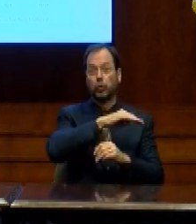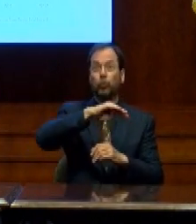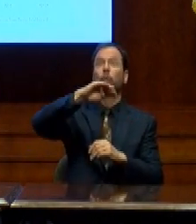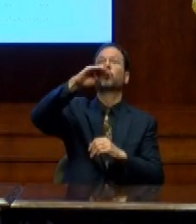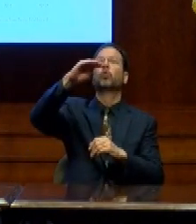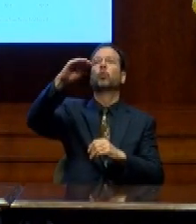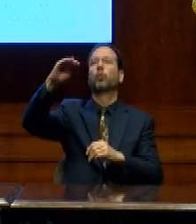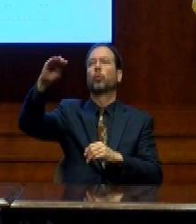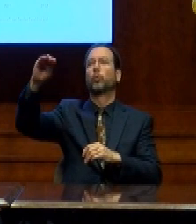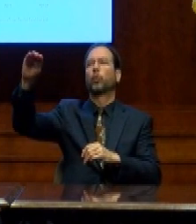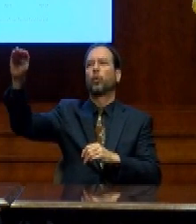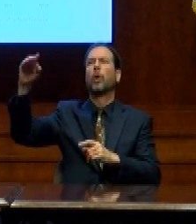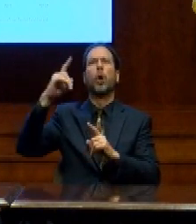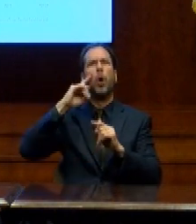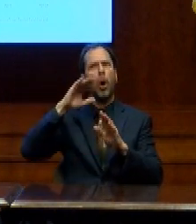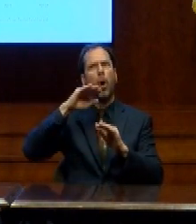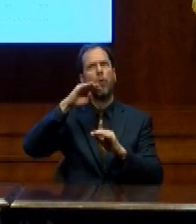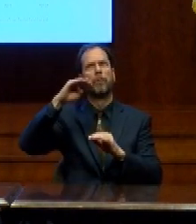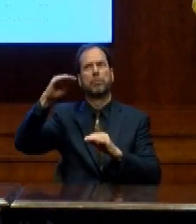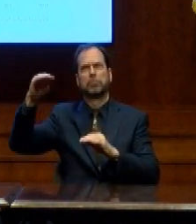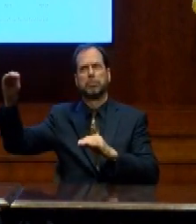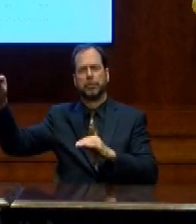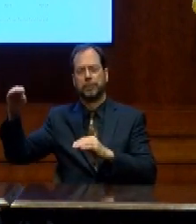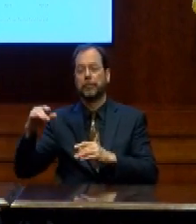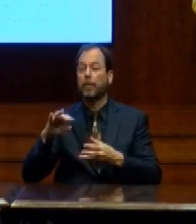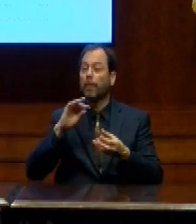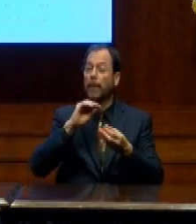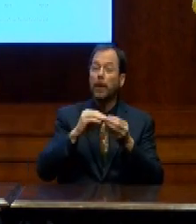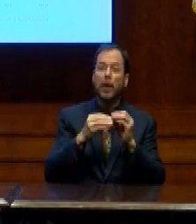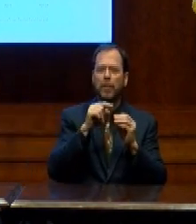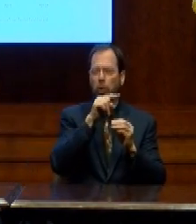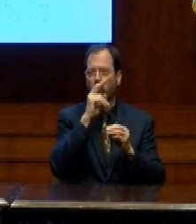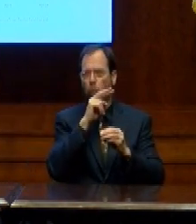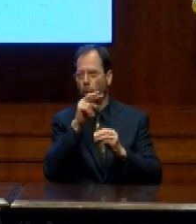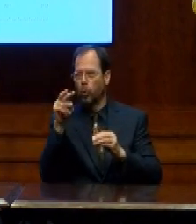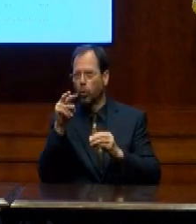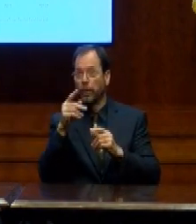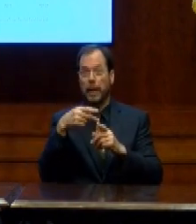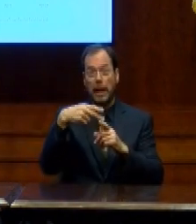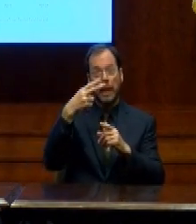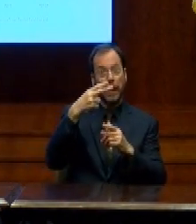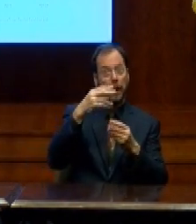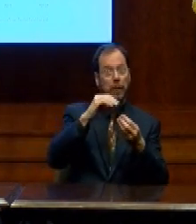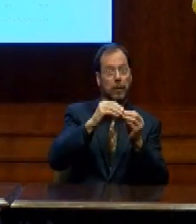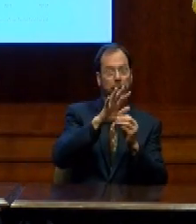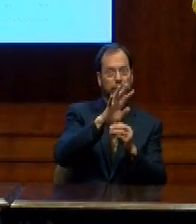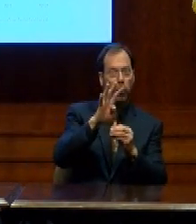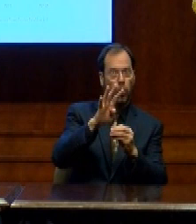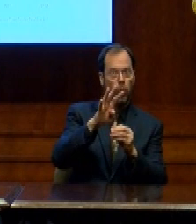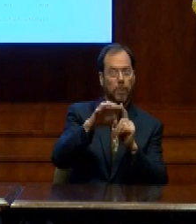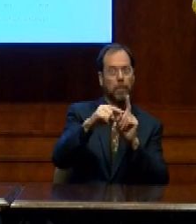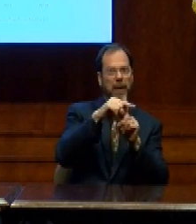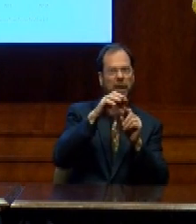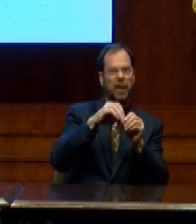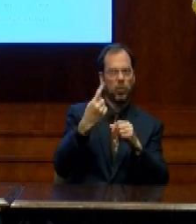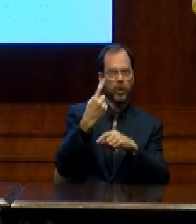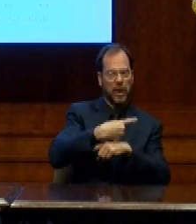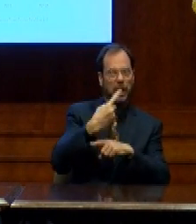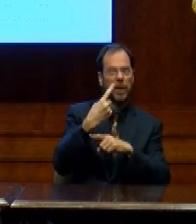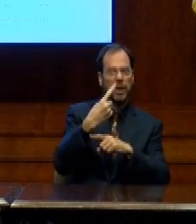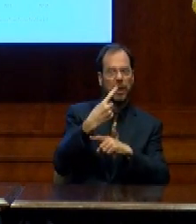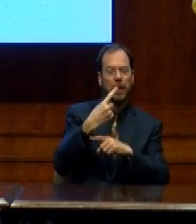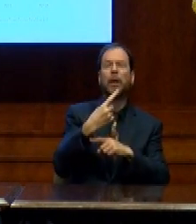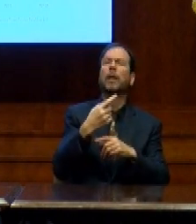slope, and hopefully they're getting close to leveling off. Again, if you look at these numbers, after the high water mark of 54 testing positive one